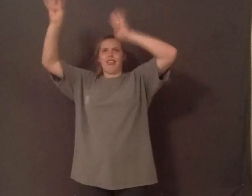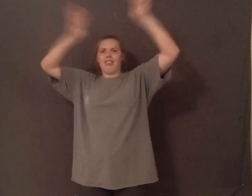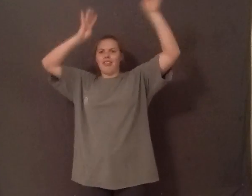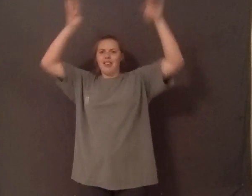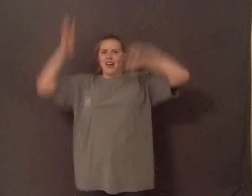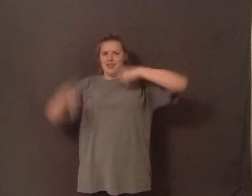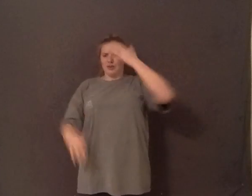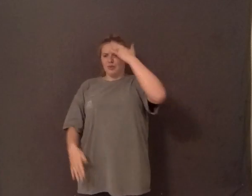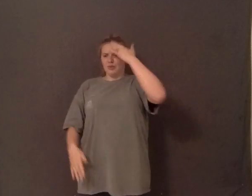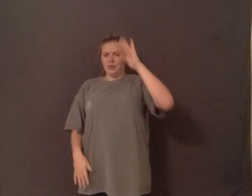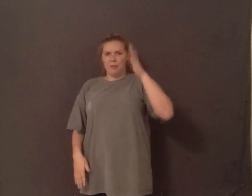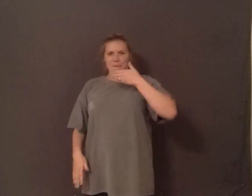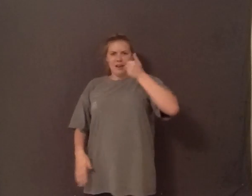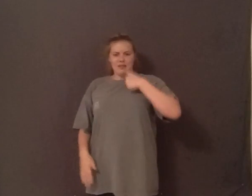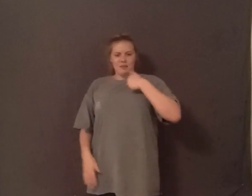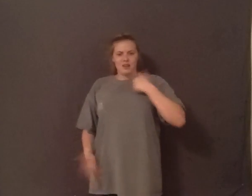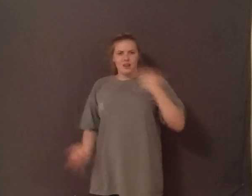me, right? And that may sound